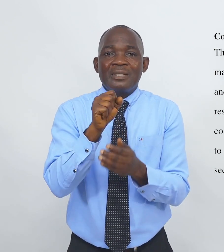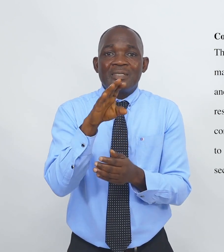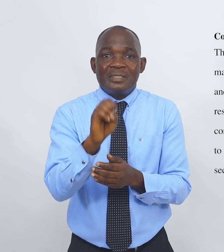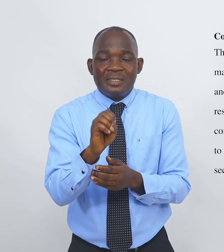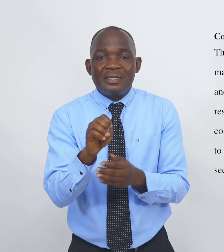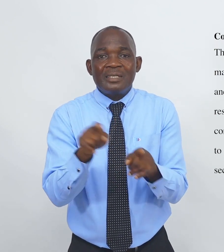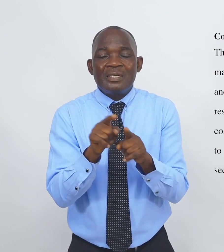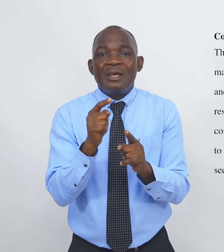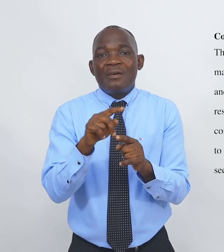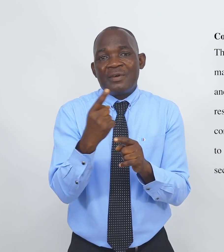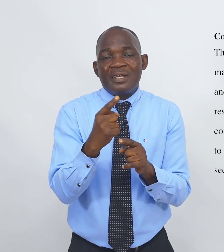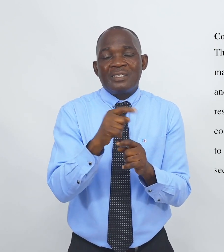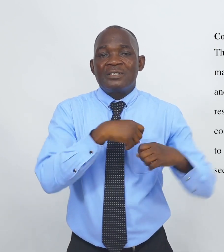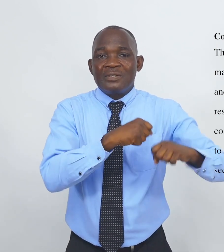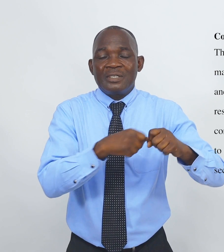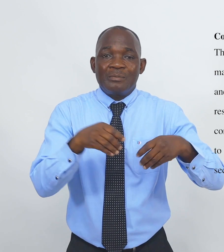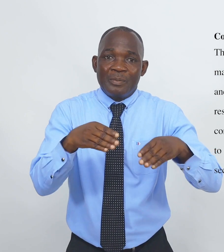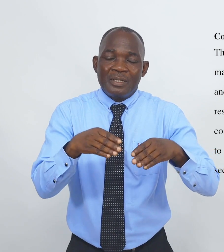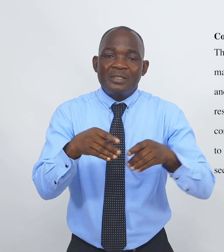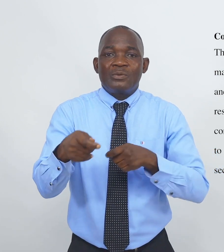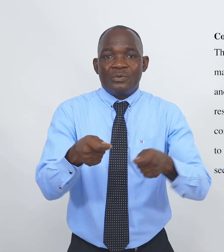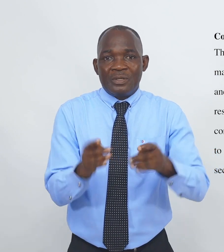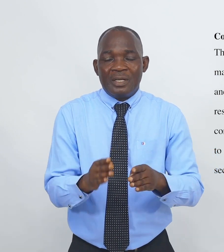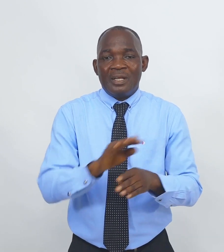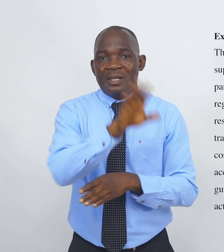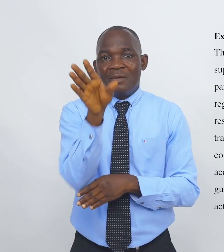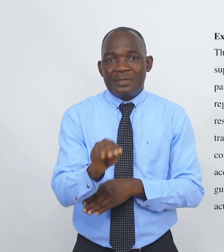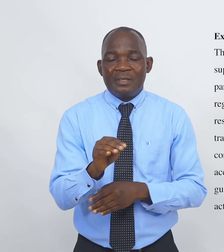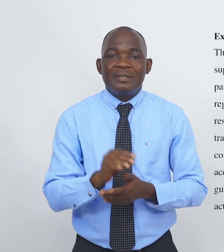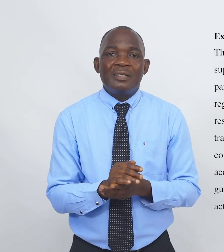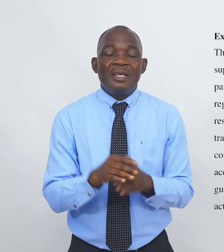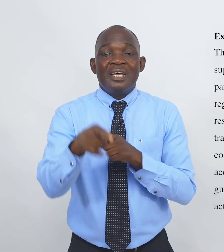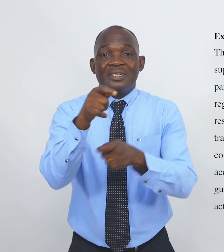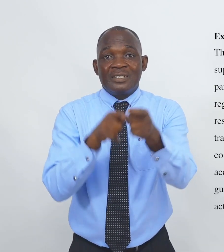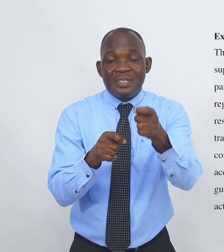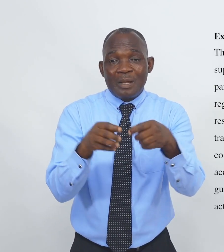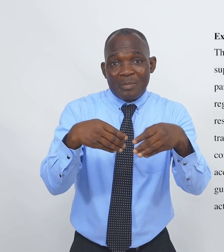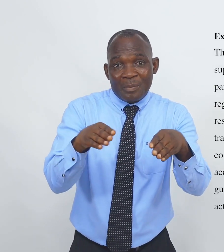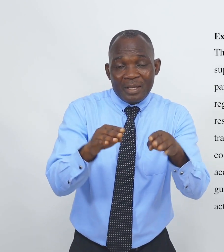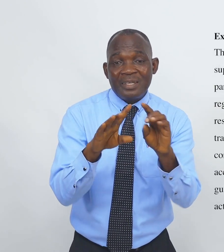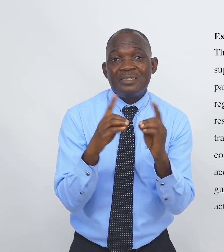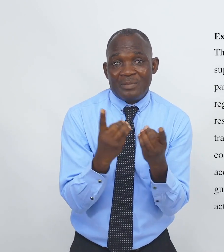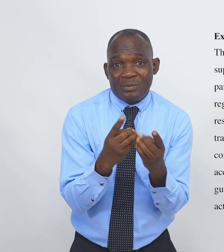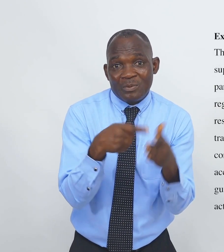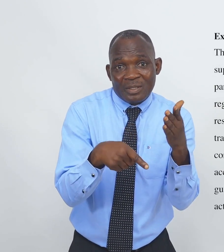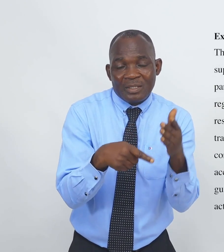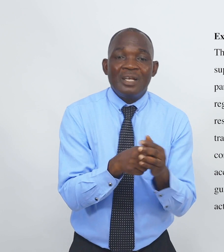a top-tier securities market regulator in Africa. Exchanges and Markets Department. Responsibilities